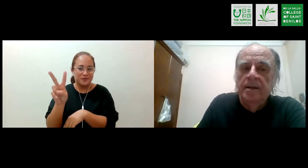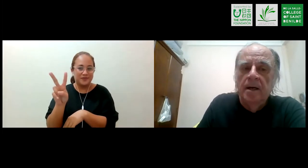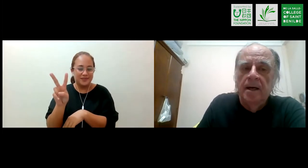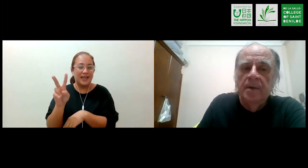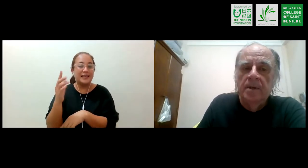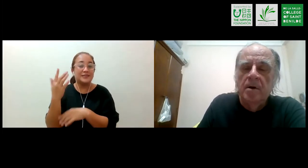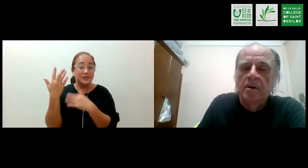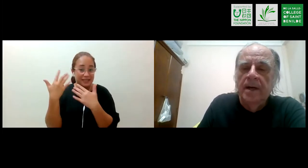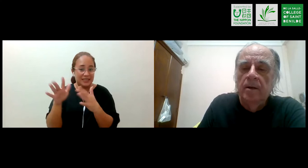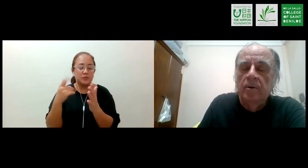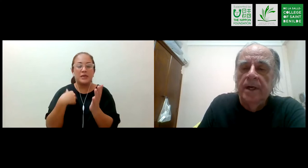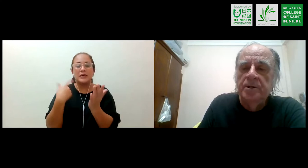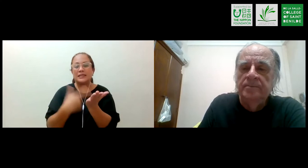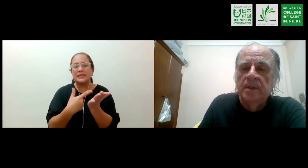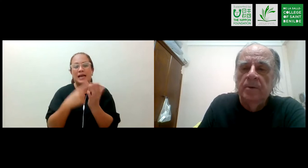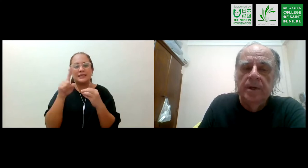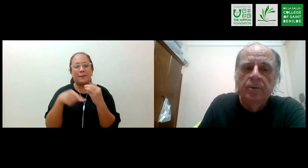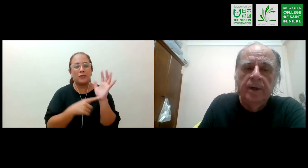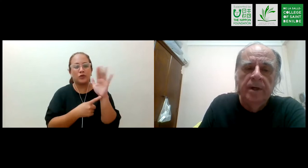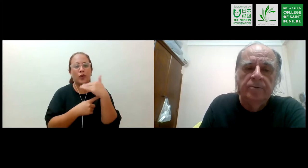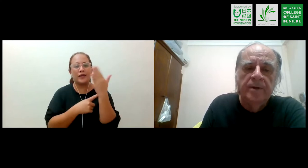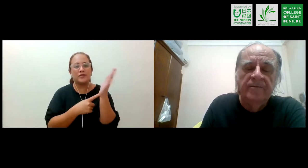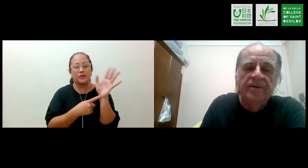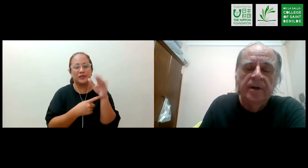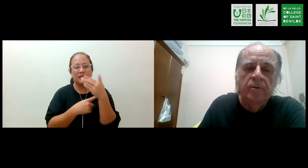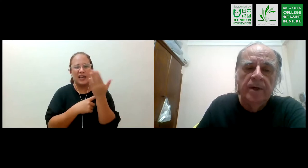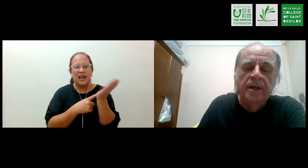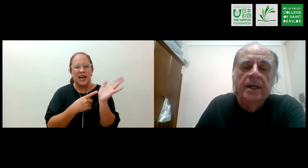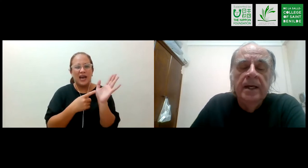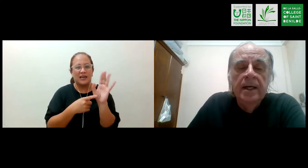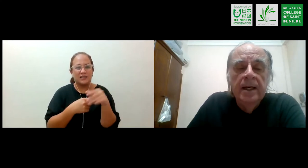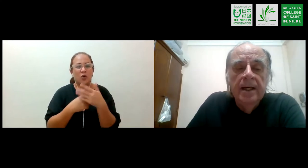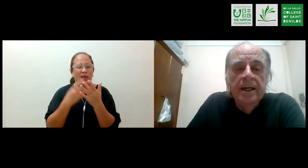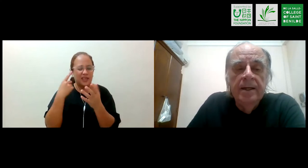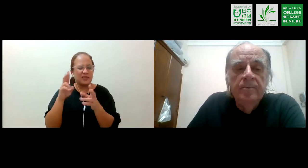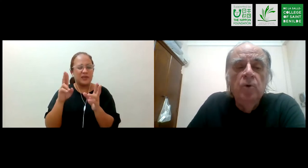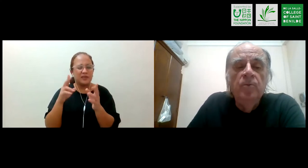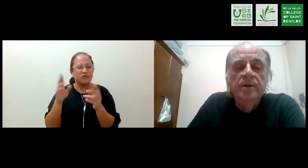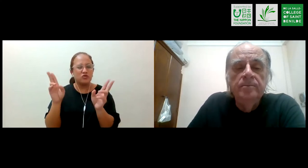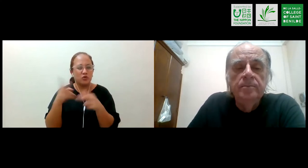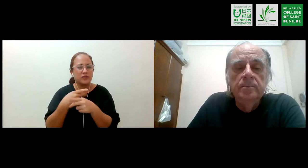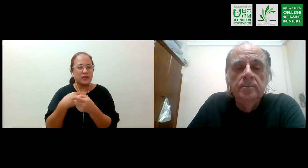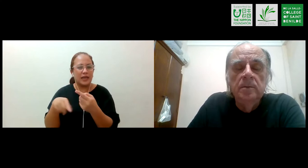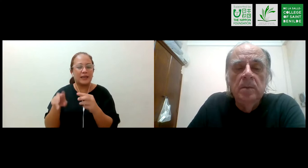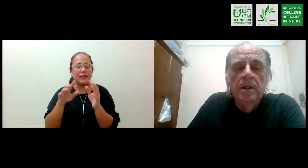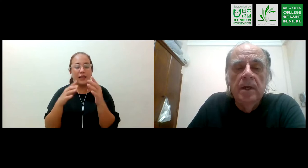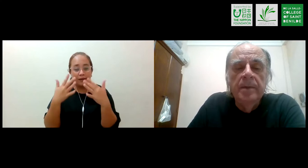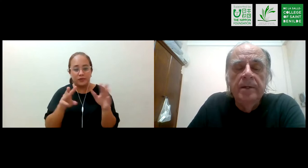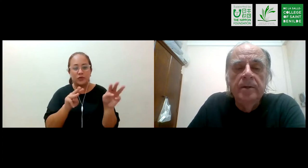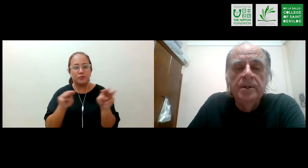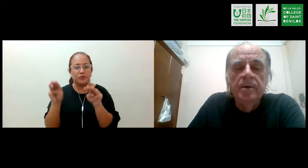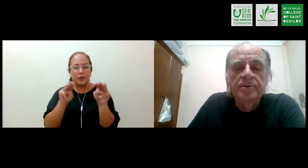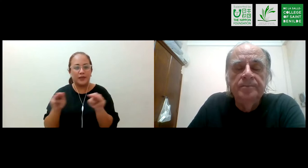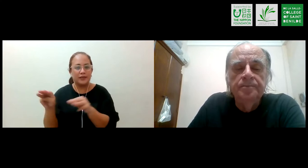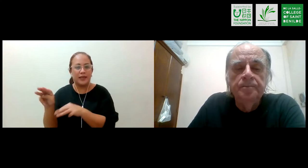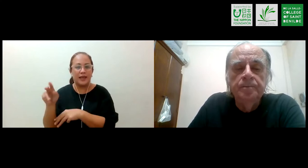And then I'm going to talk about location. I would think we can get through that fairly quickly, and movement and